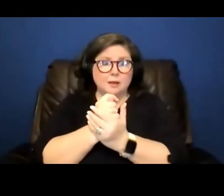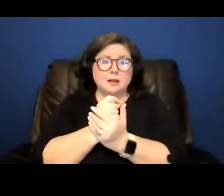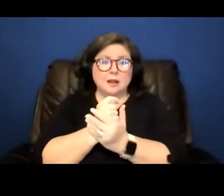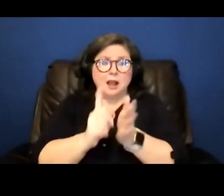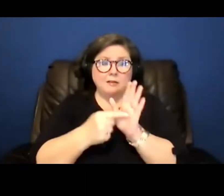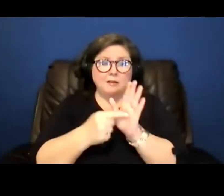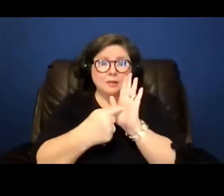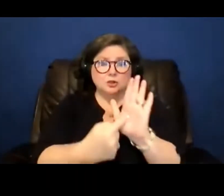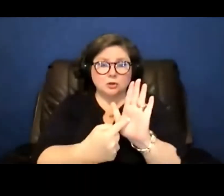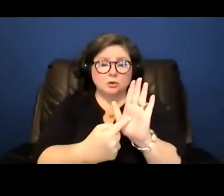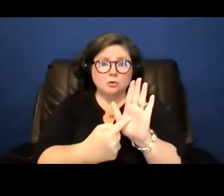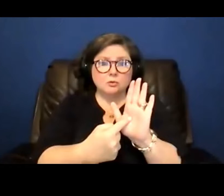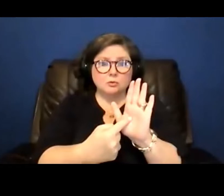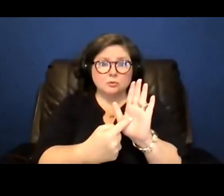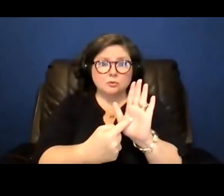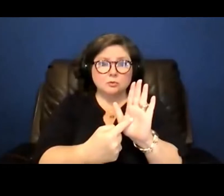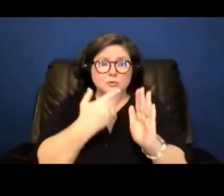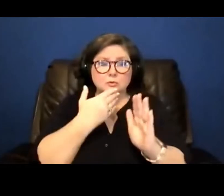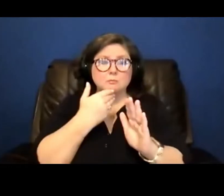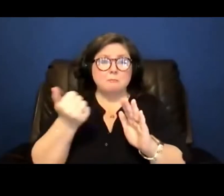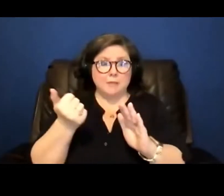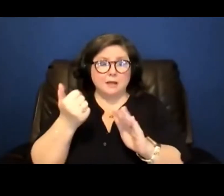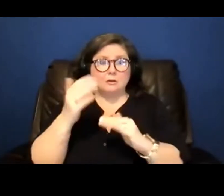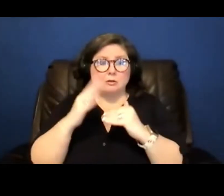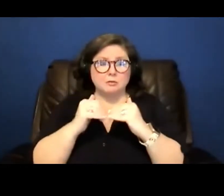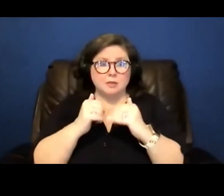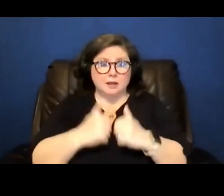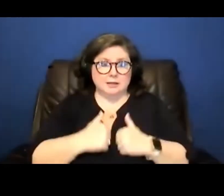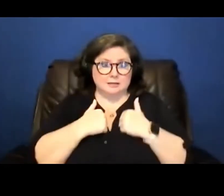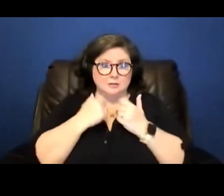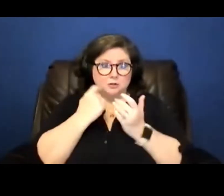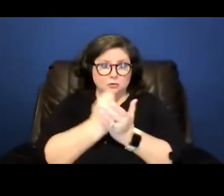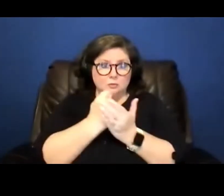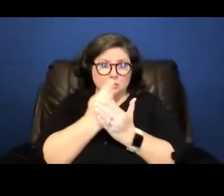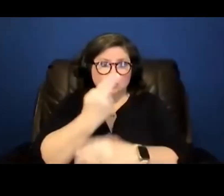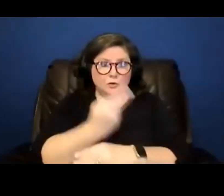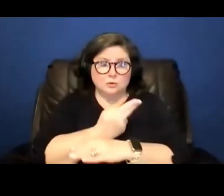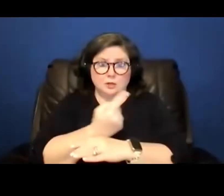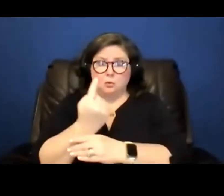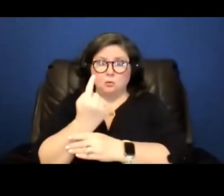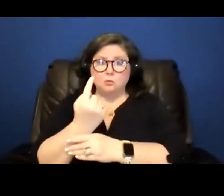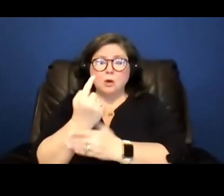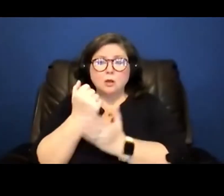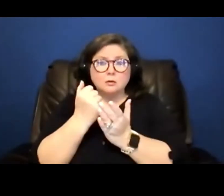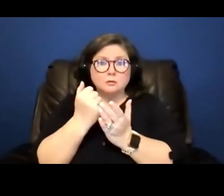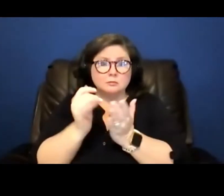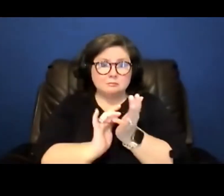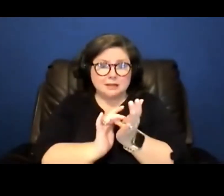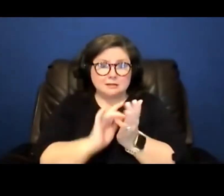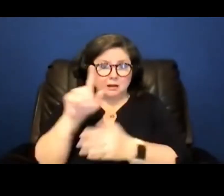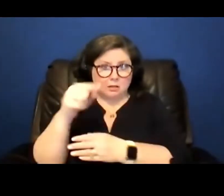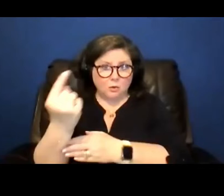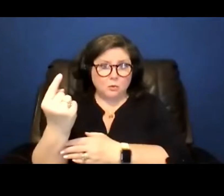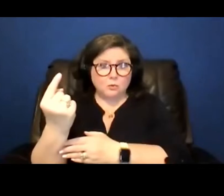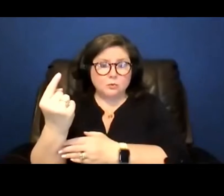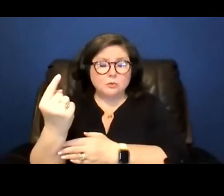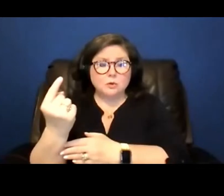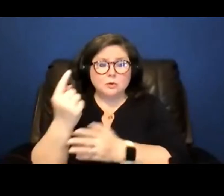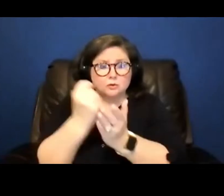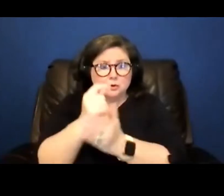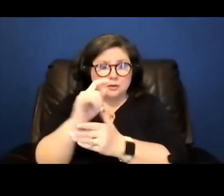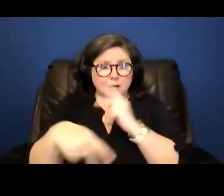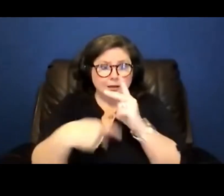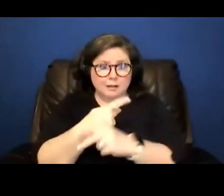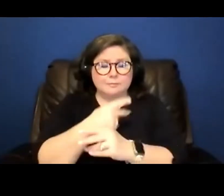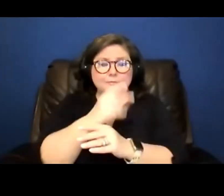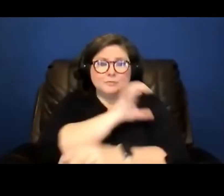shown to be better than the existing treatment using just one drug to treat kidney cancer. So these are clinical trials